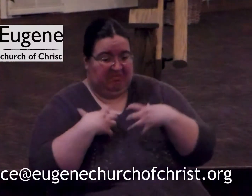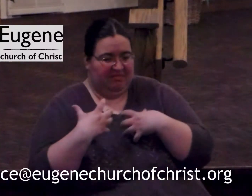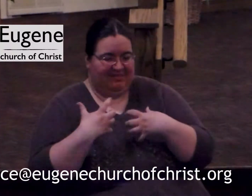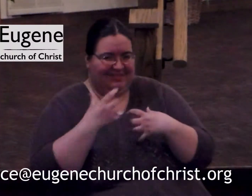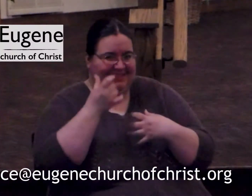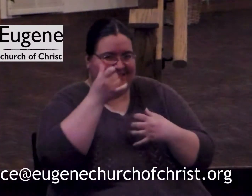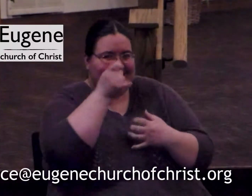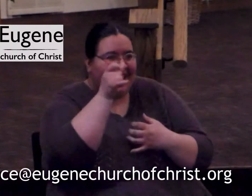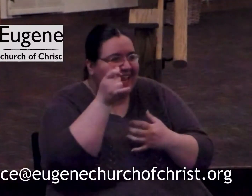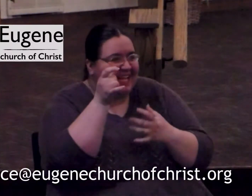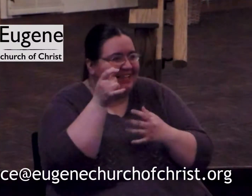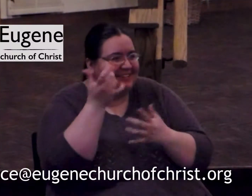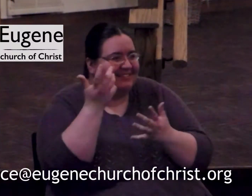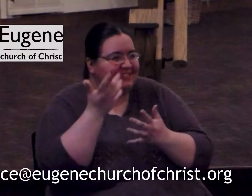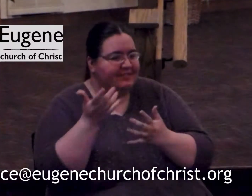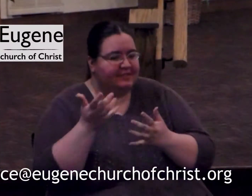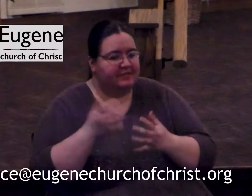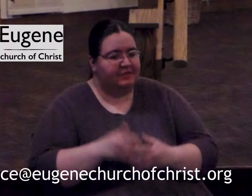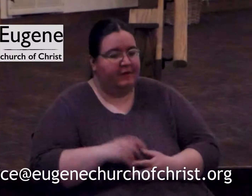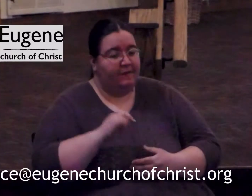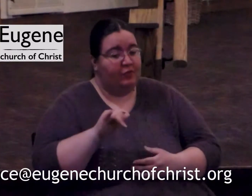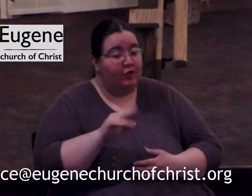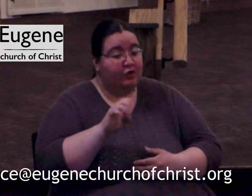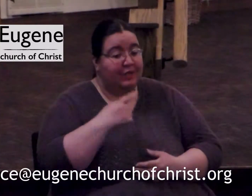And then he would say to us, don't grumble with each other.